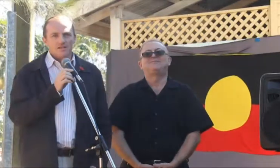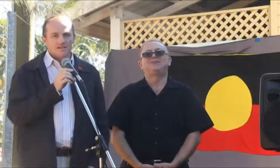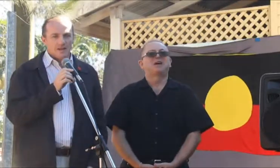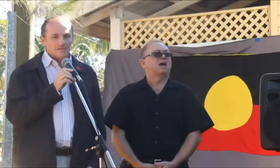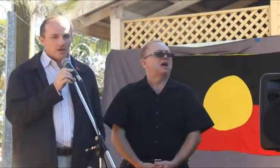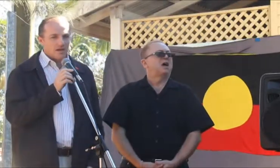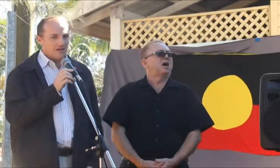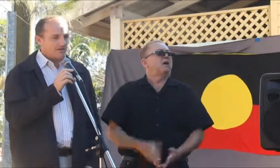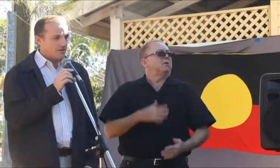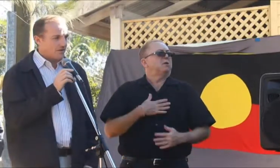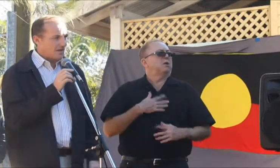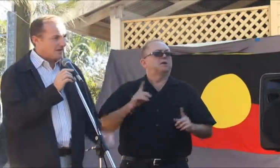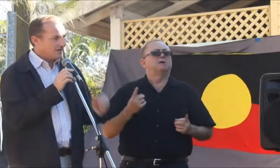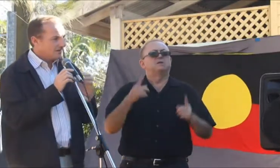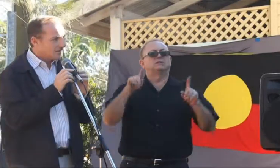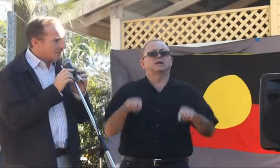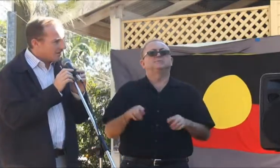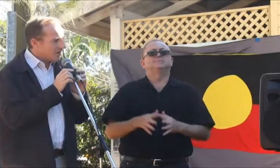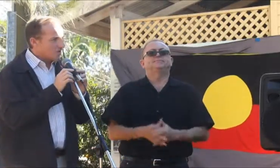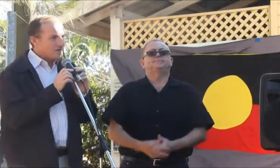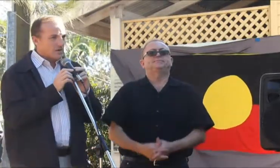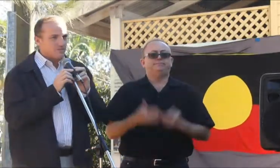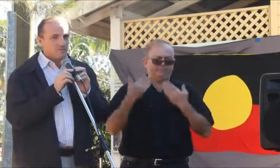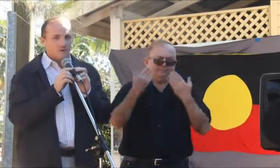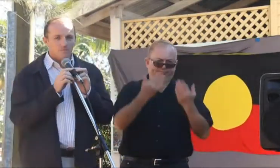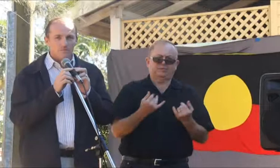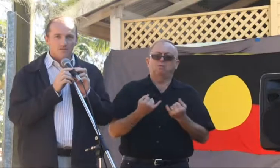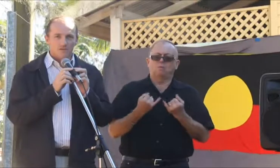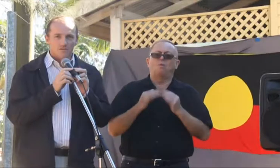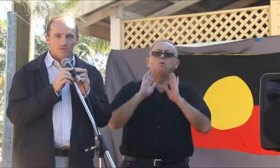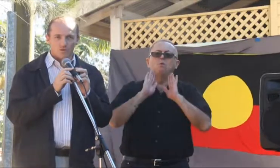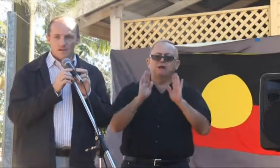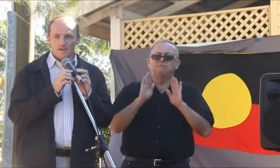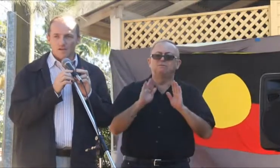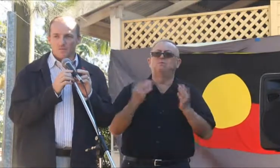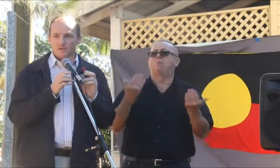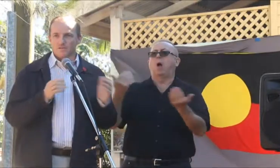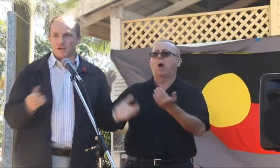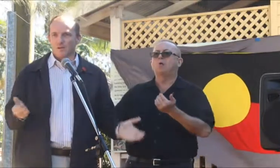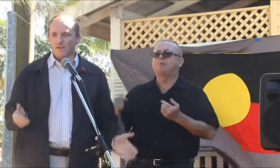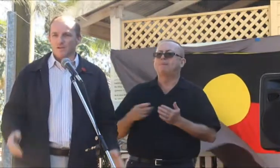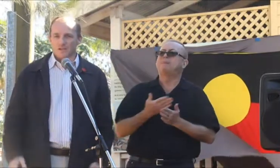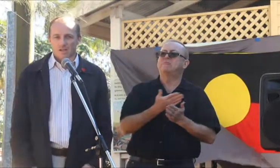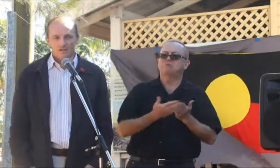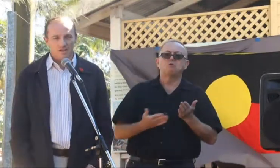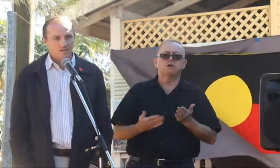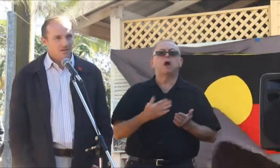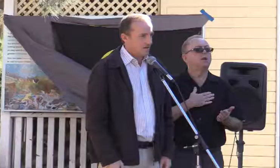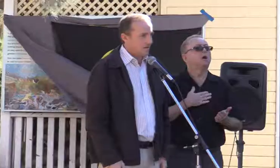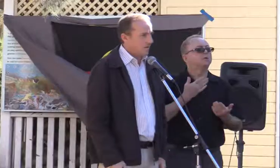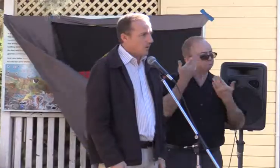Can I just start by thanking Uncle for that wonderful welcome and the story. I would like to start by acknowledging